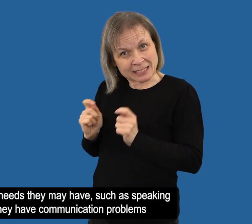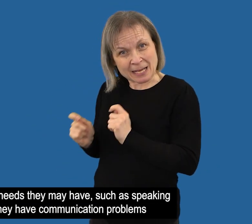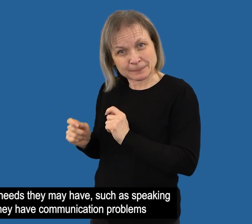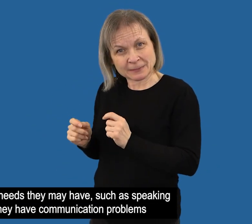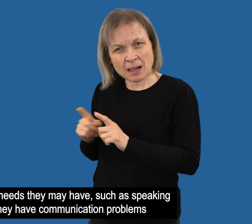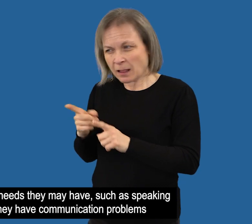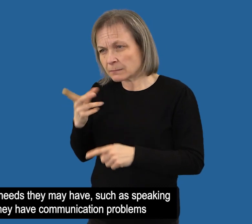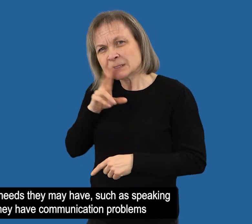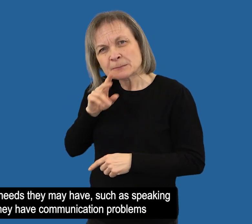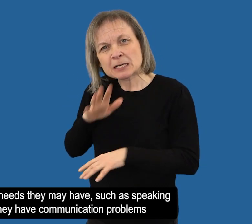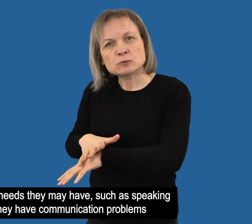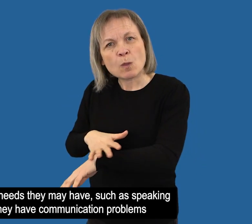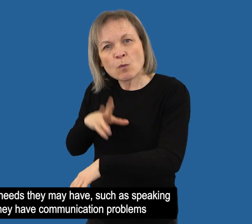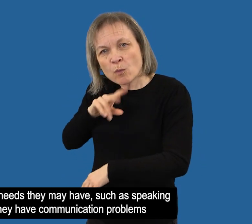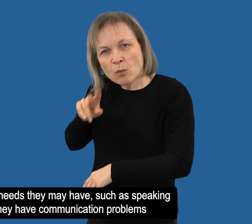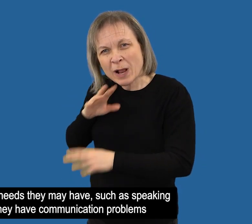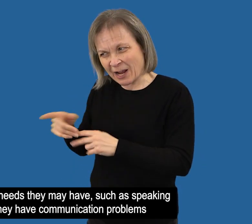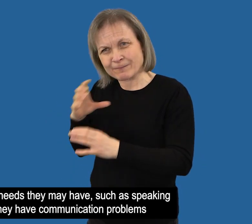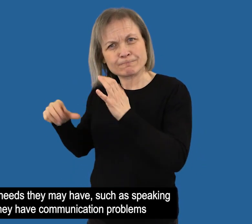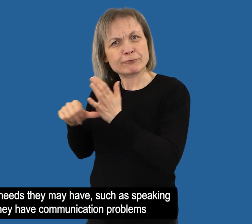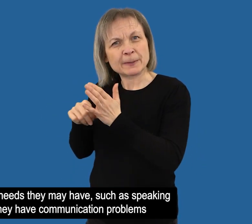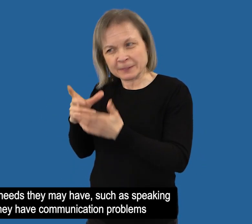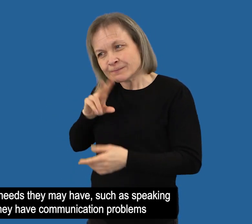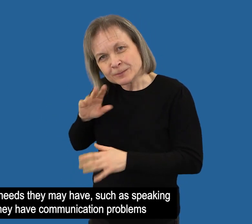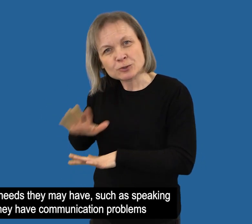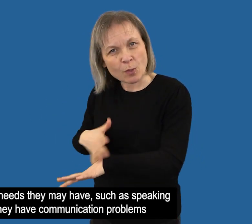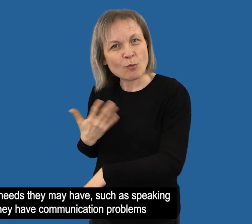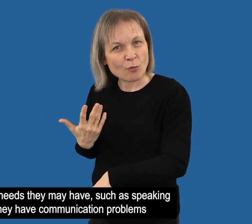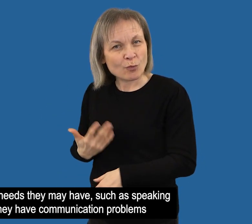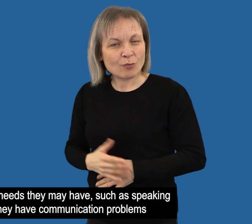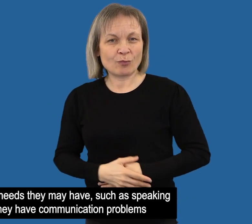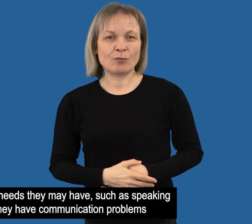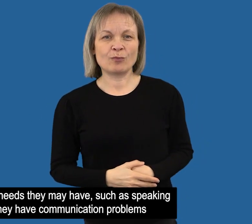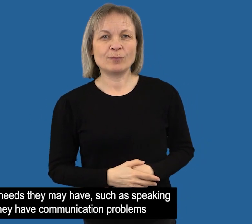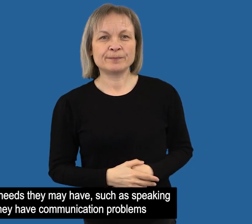Adapt to any needs they may have, such as speaking slowly if they have communication problems.